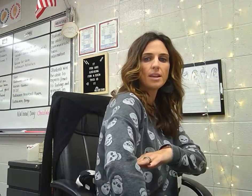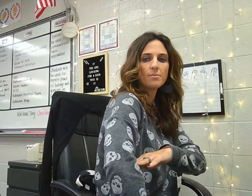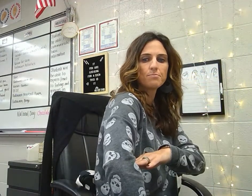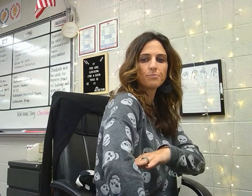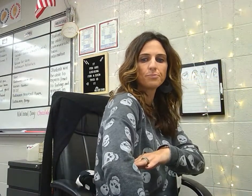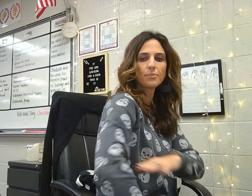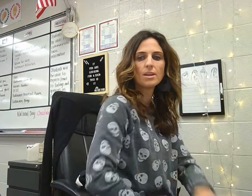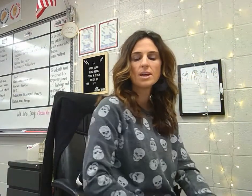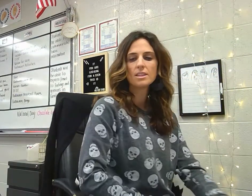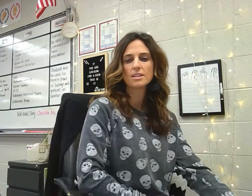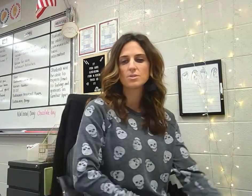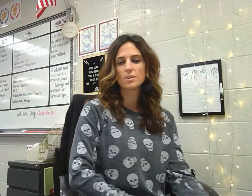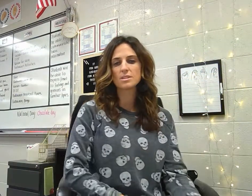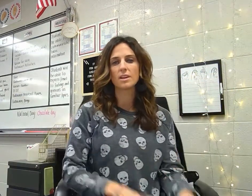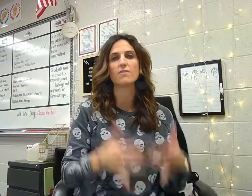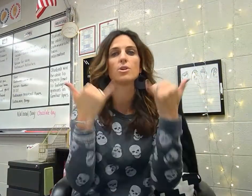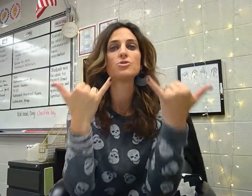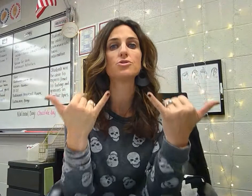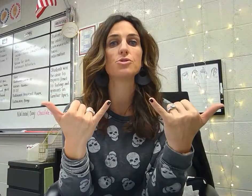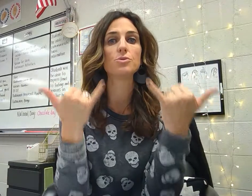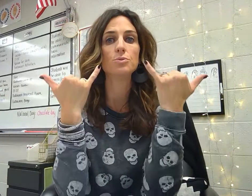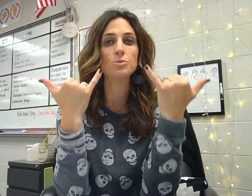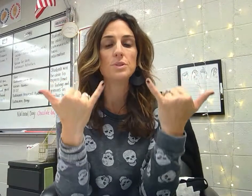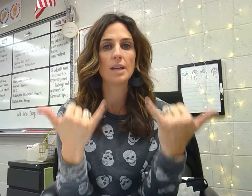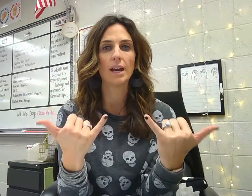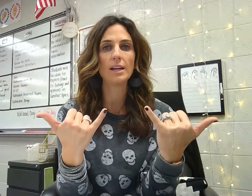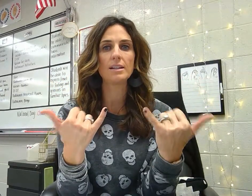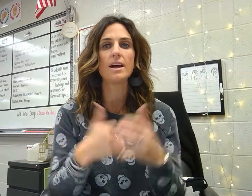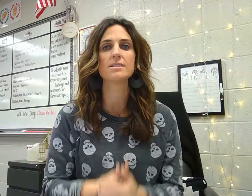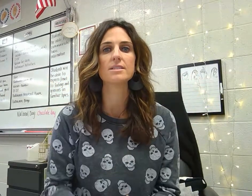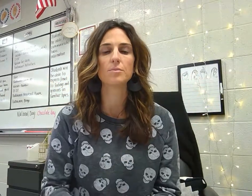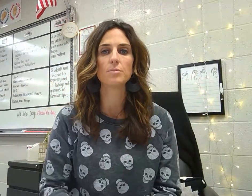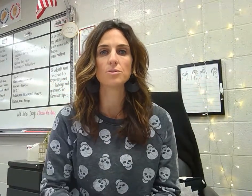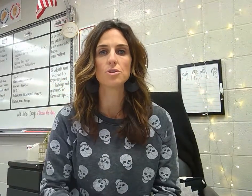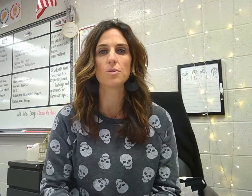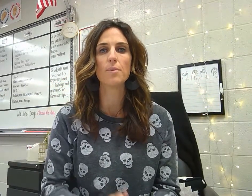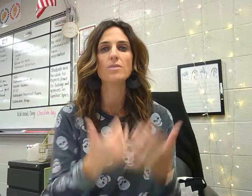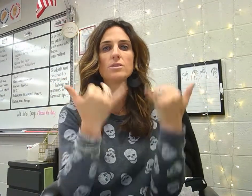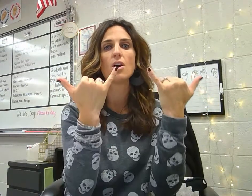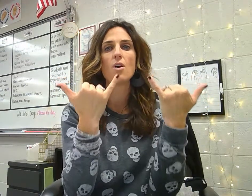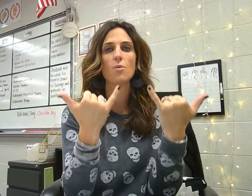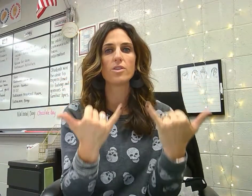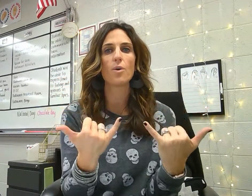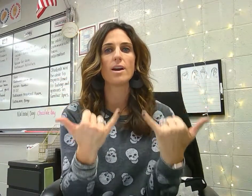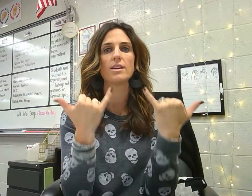midnight. The next one, the sign for today. It has a double motion or bounce with Y